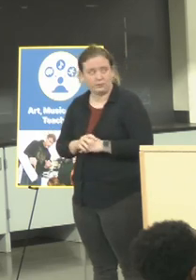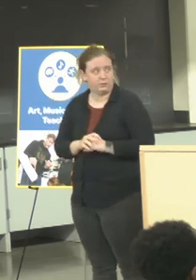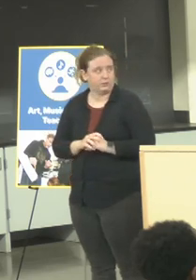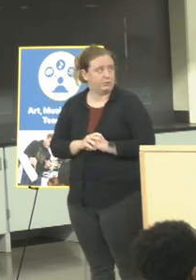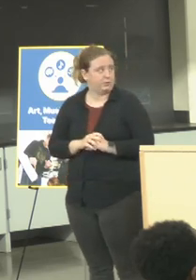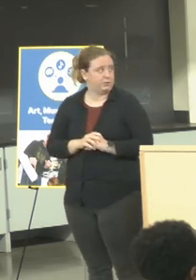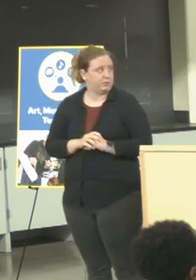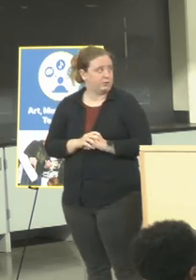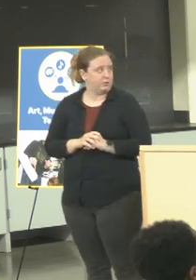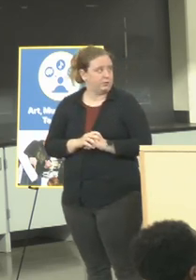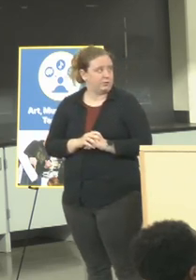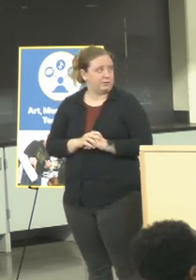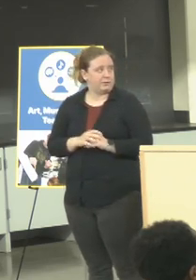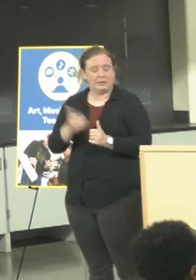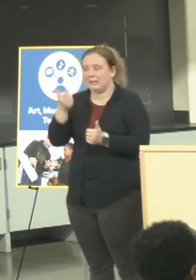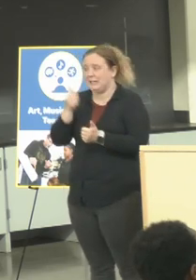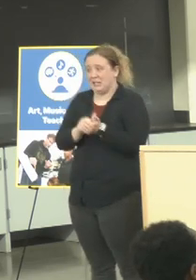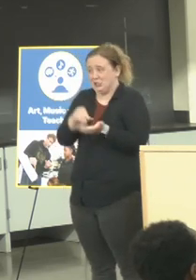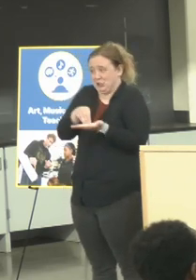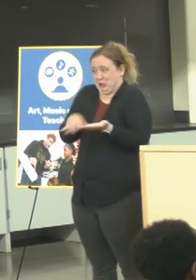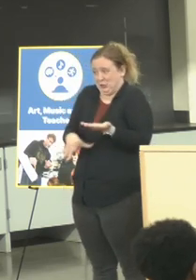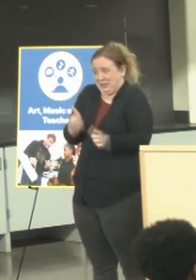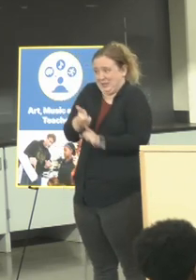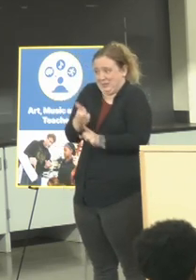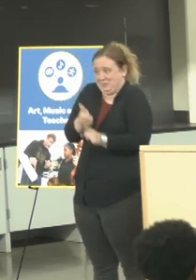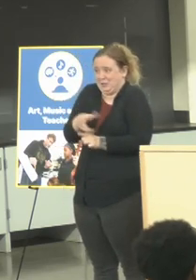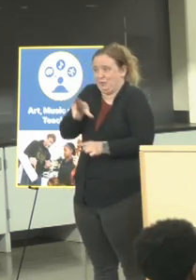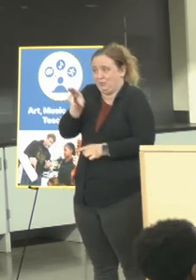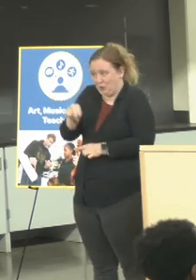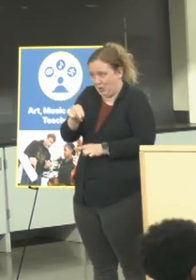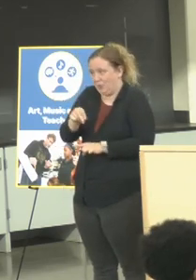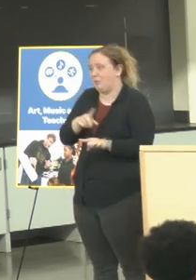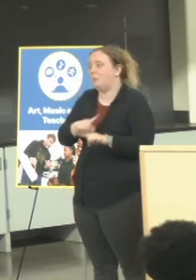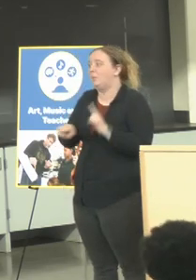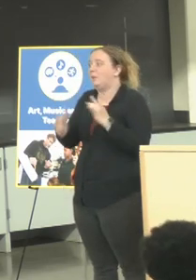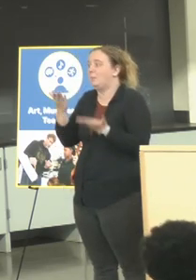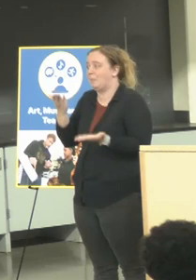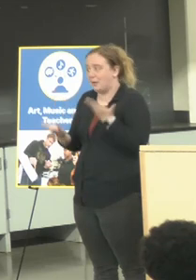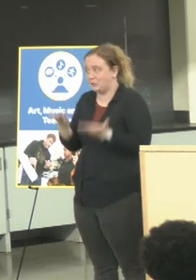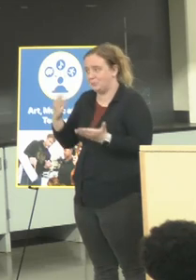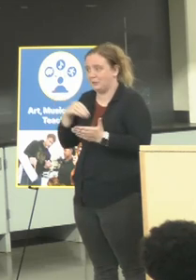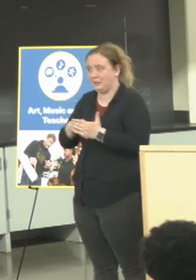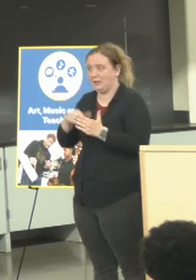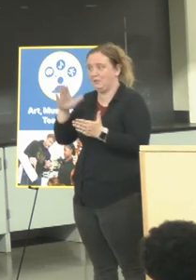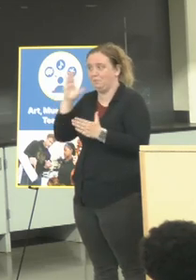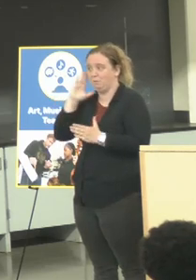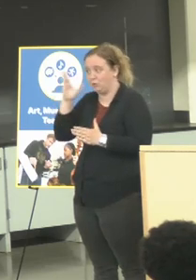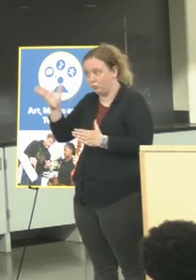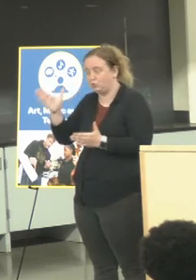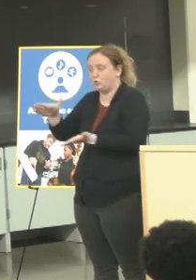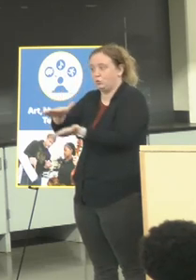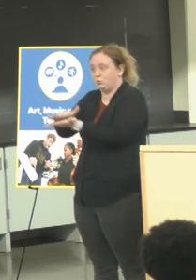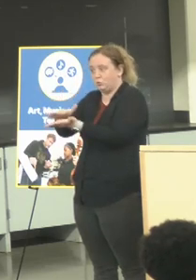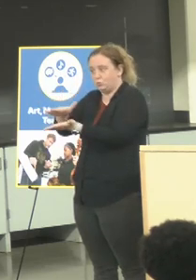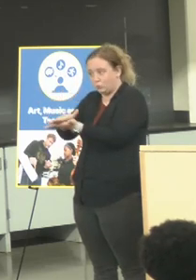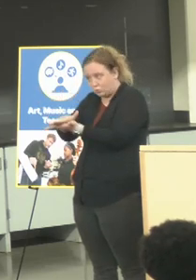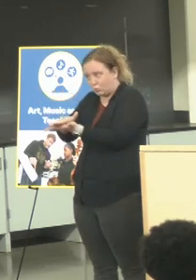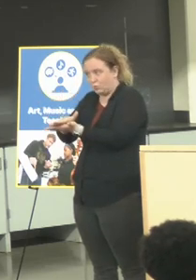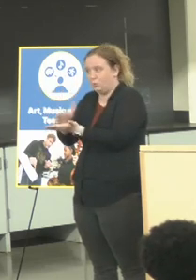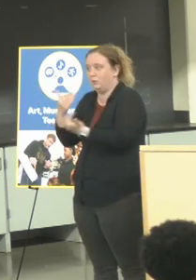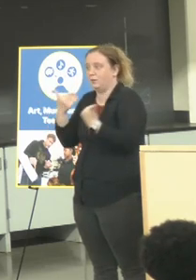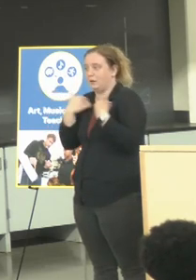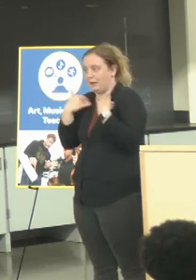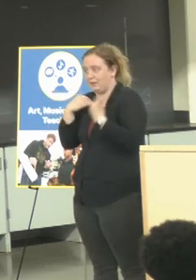Each student, no. Potentially in the future, the school could each have that. It depends on the size. Part of the consideration here